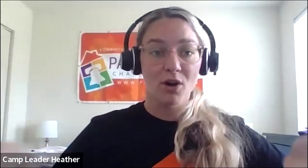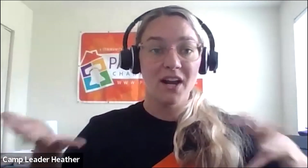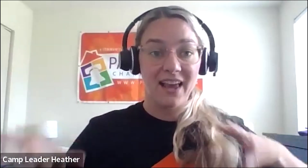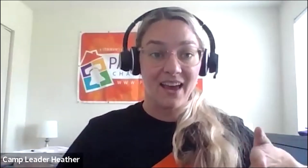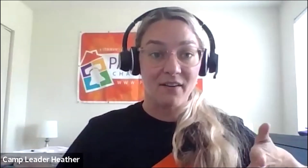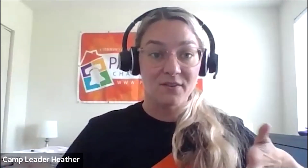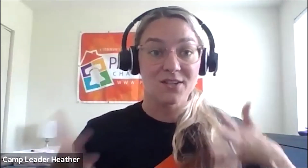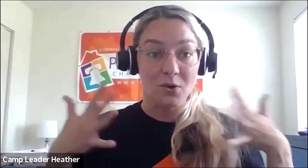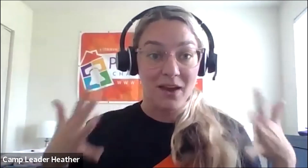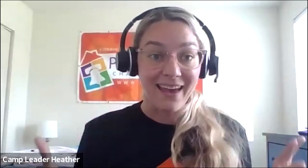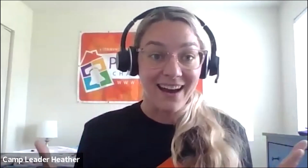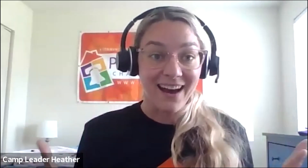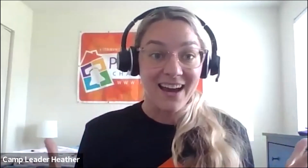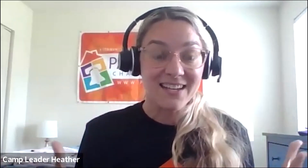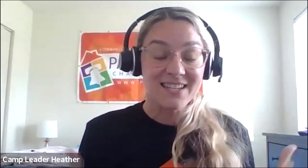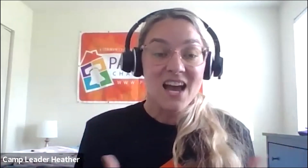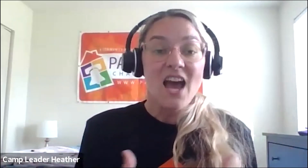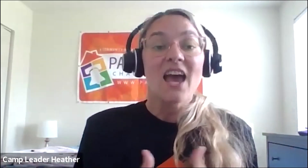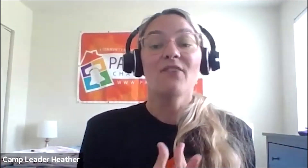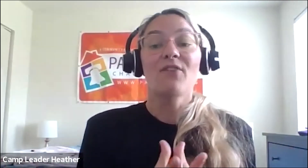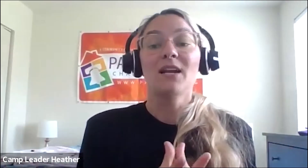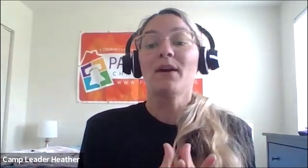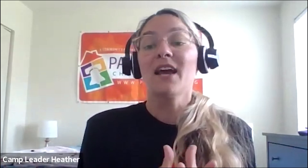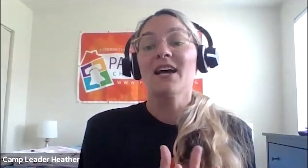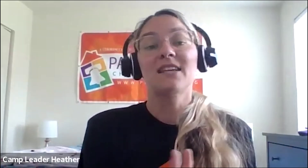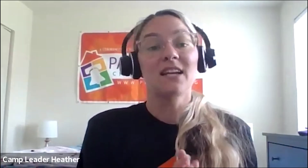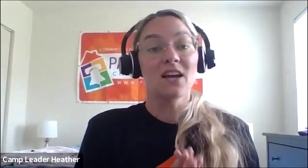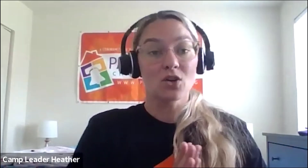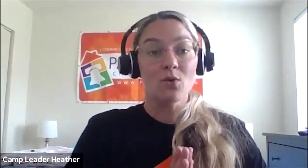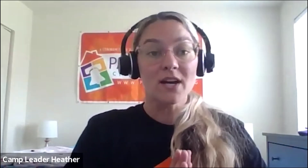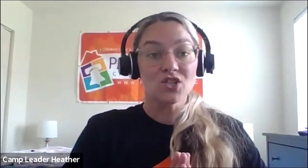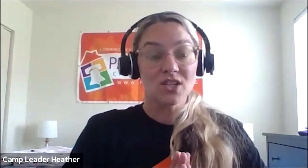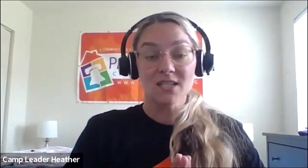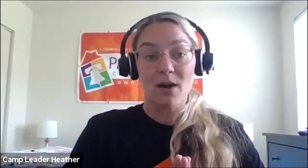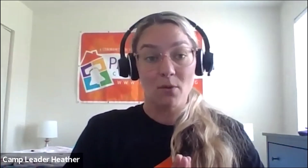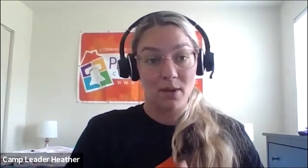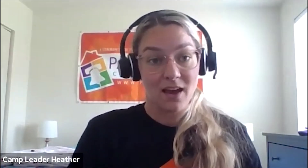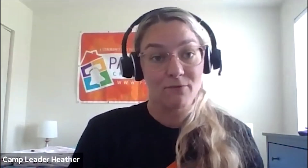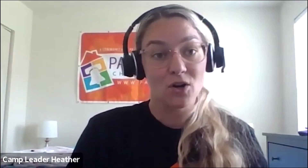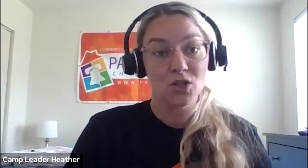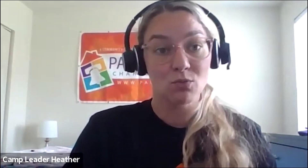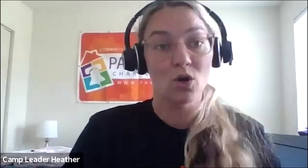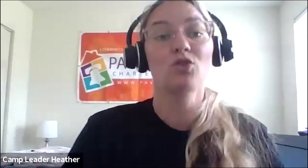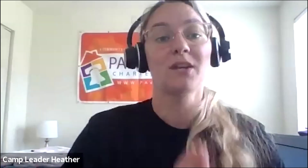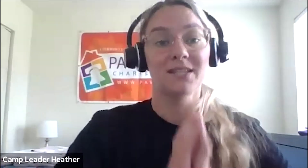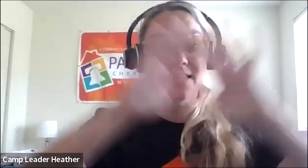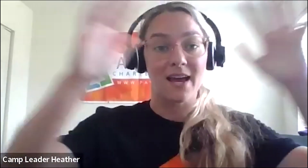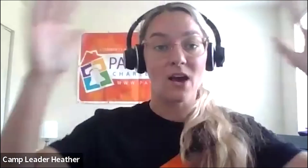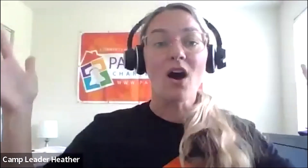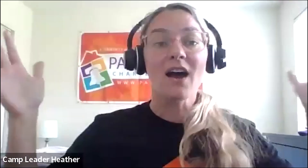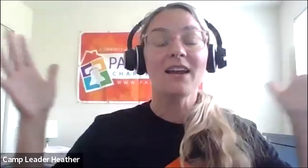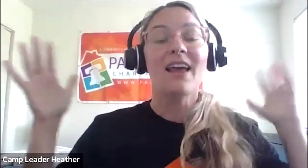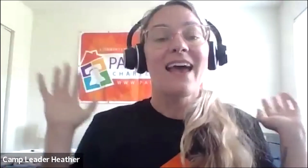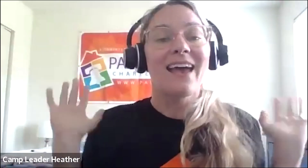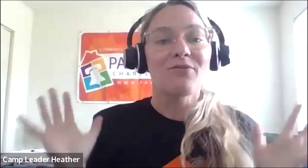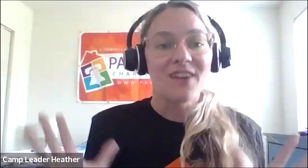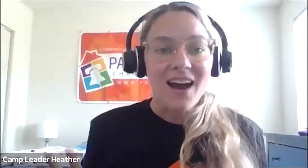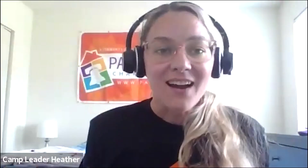more gifts. Okay, guys? If anybody has any other questions about PA Virtual, you can stay on. If not,